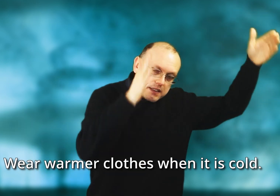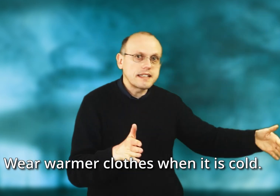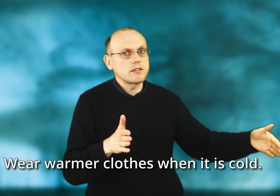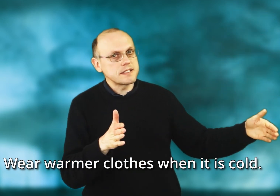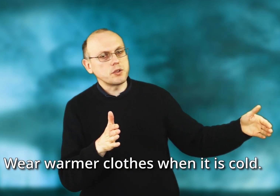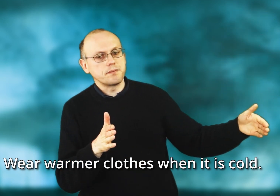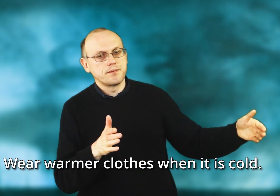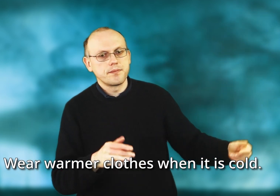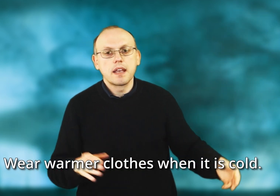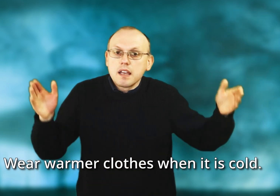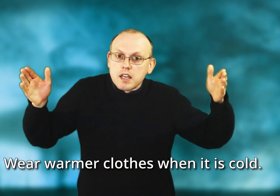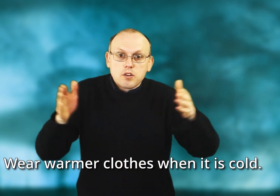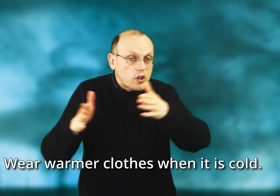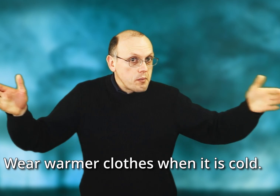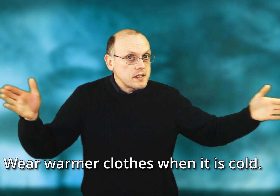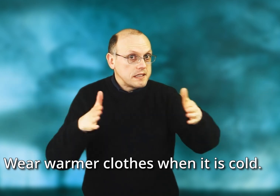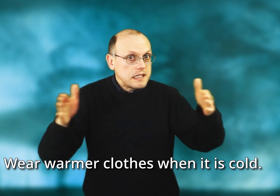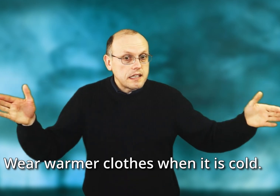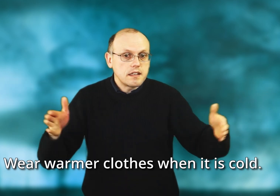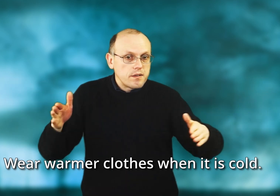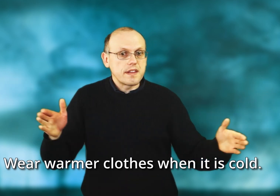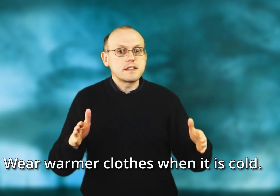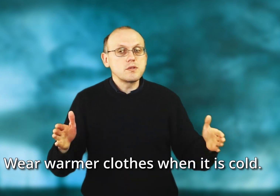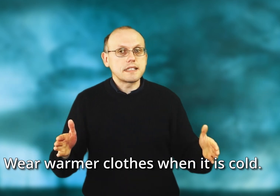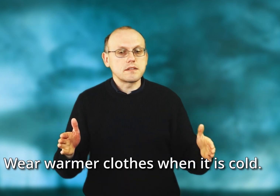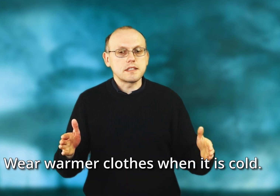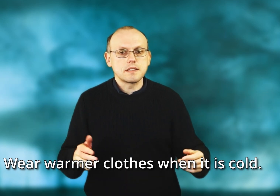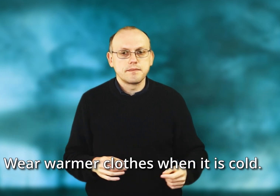on its own. No commas needed for these two sentences.